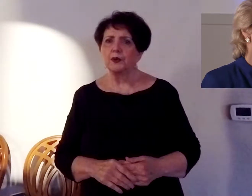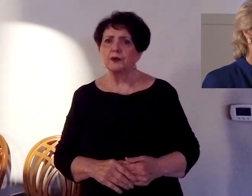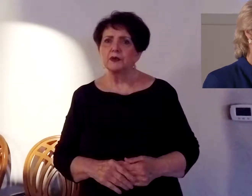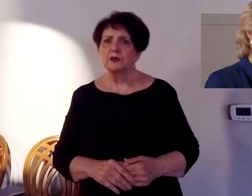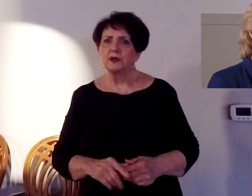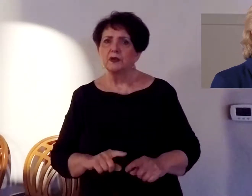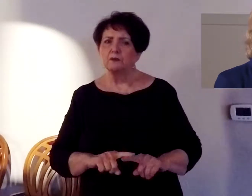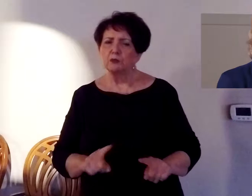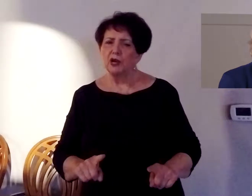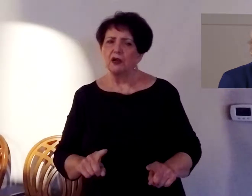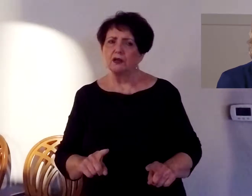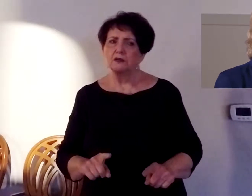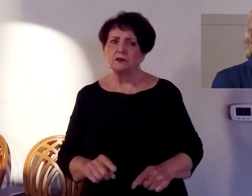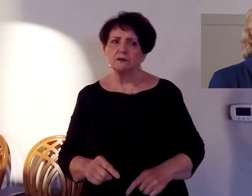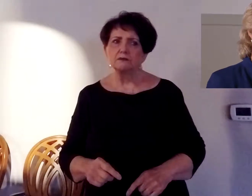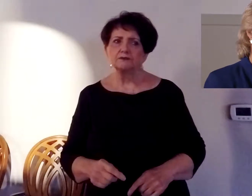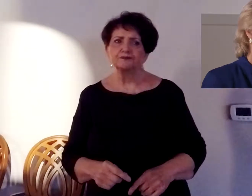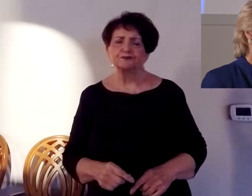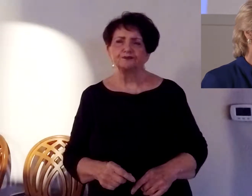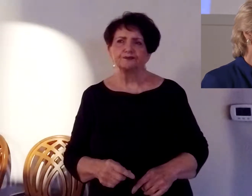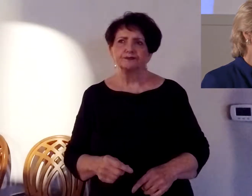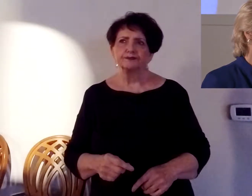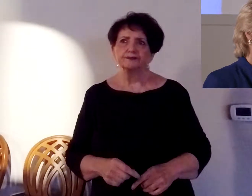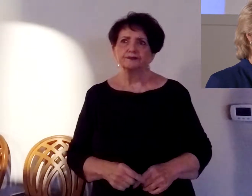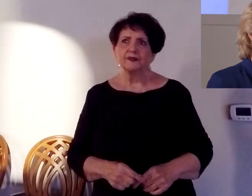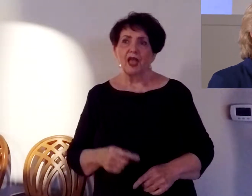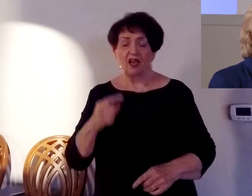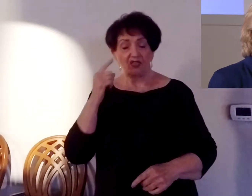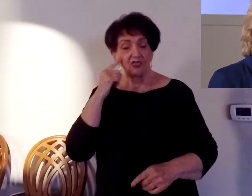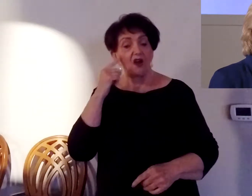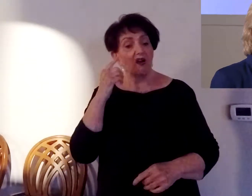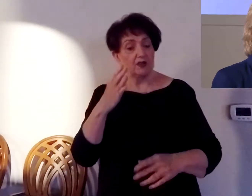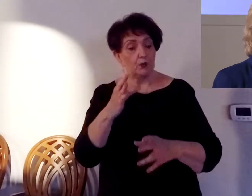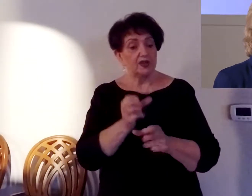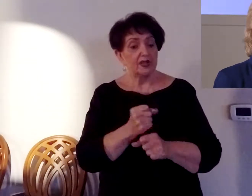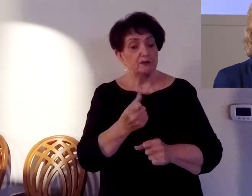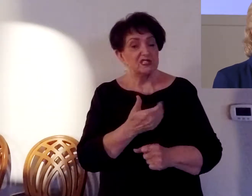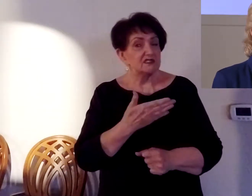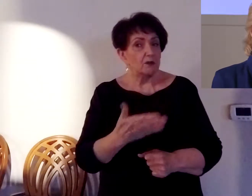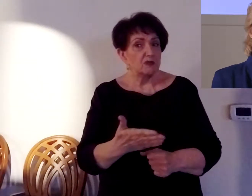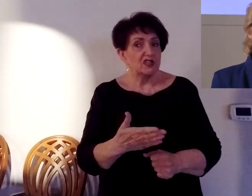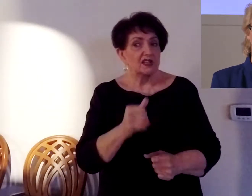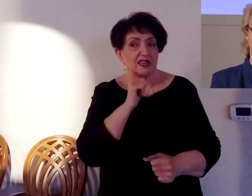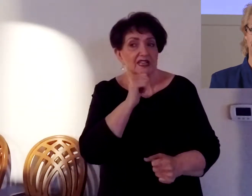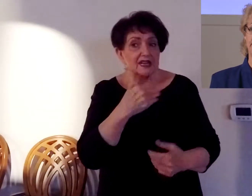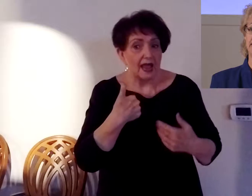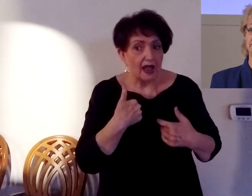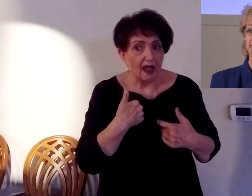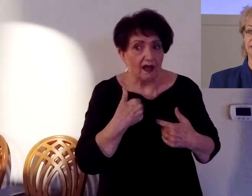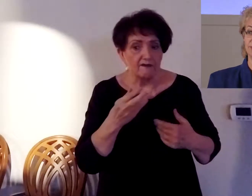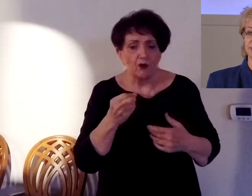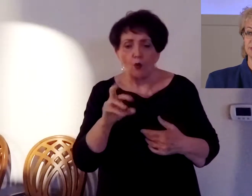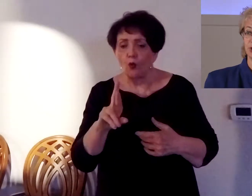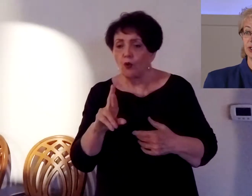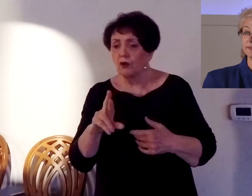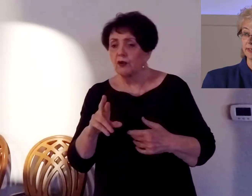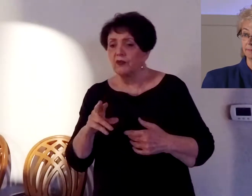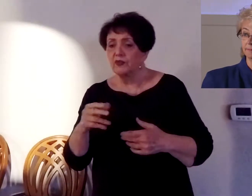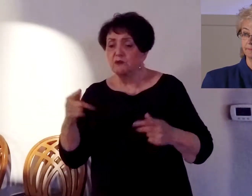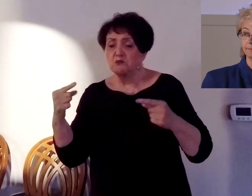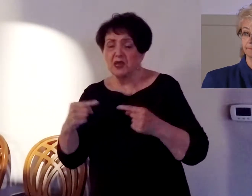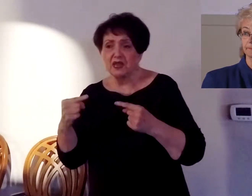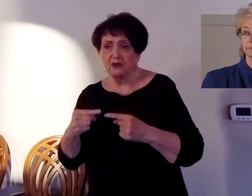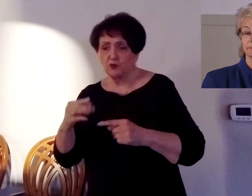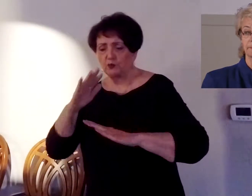But I thought that it would either get me something I didn't have or relieve me of pain that I was